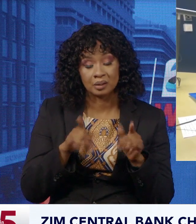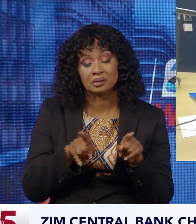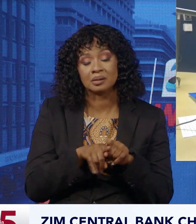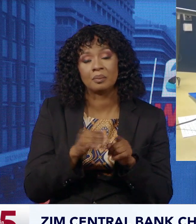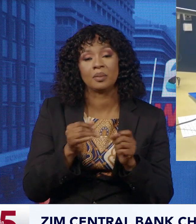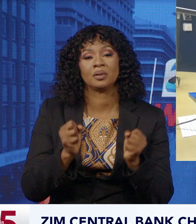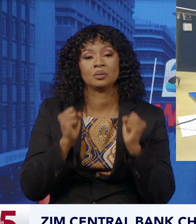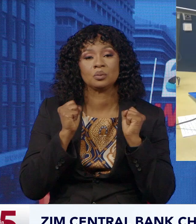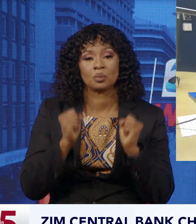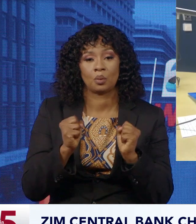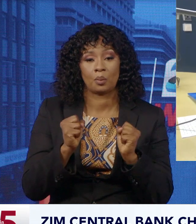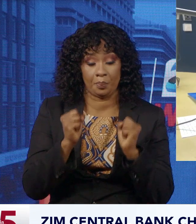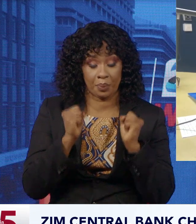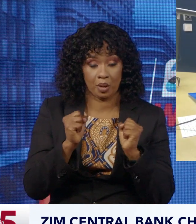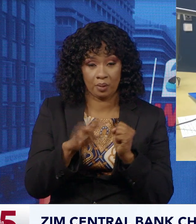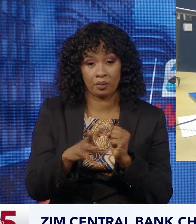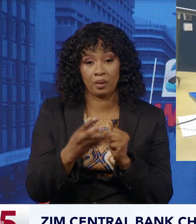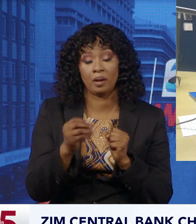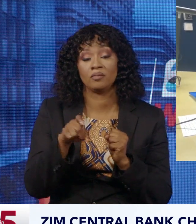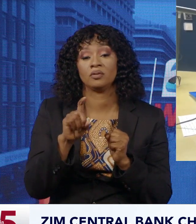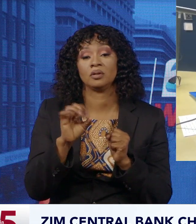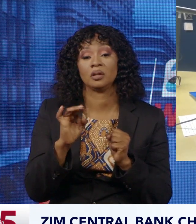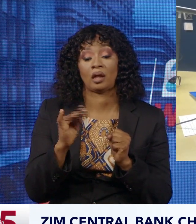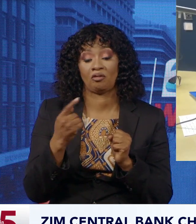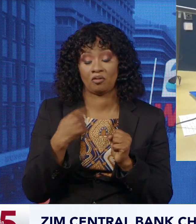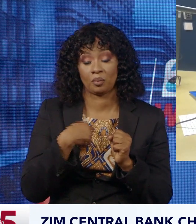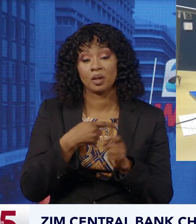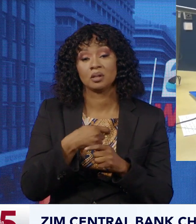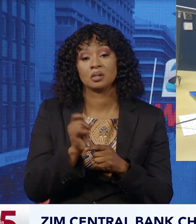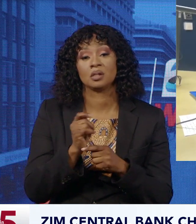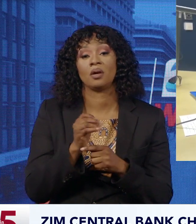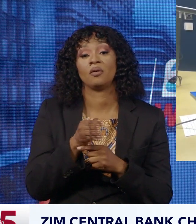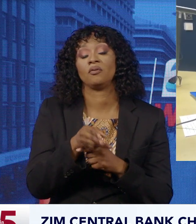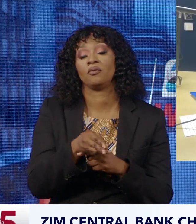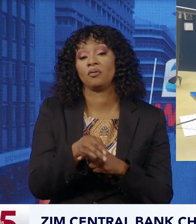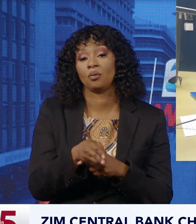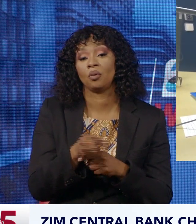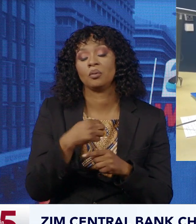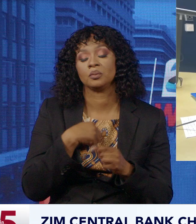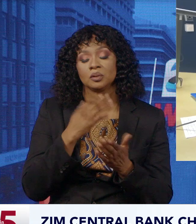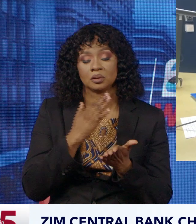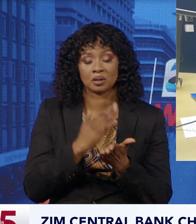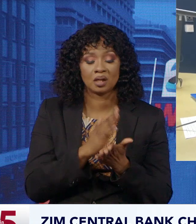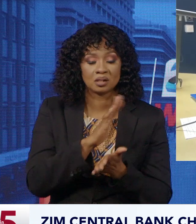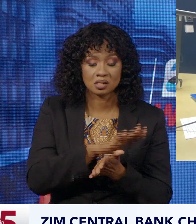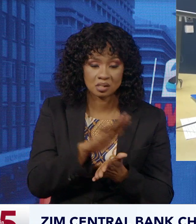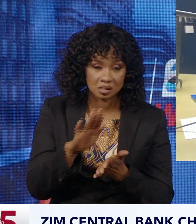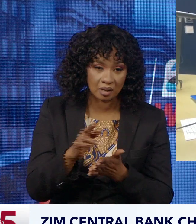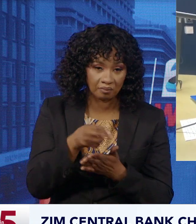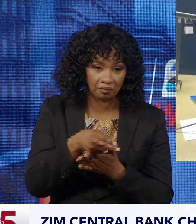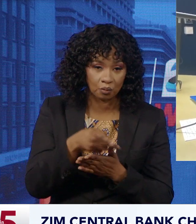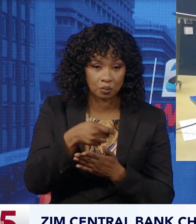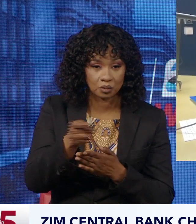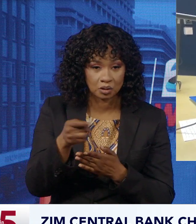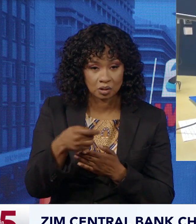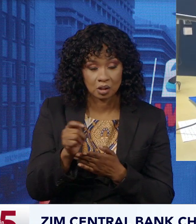will actually be losing out. So if I were a fuel dealer today, I would start selling some of my fuel in ZiG and